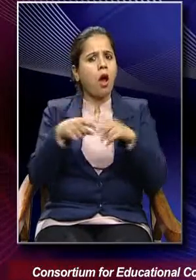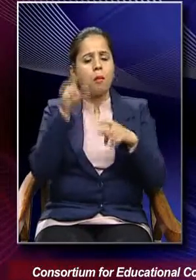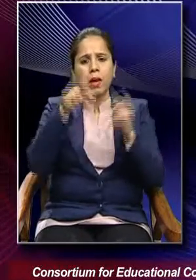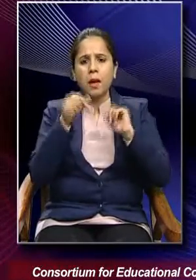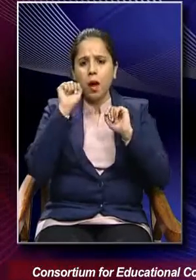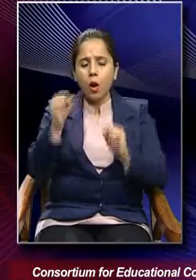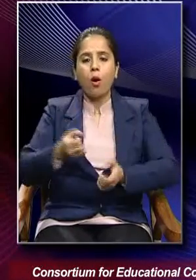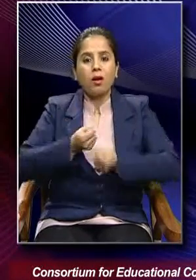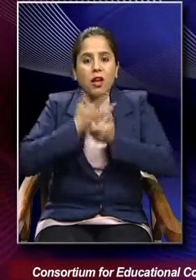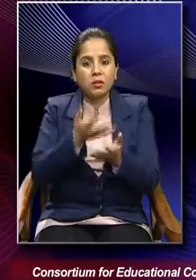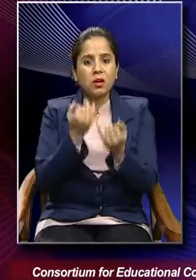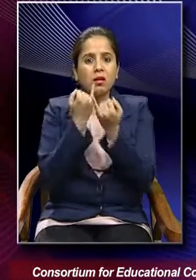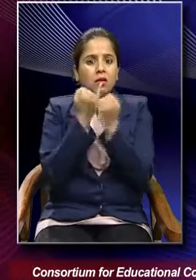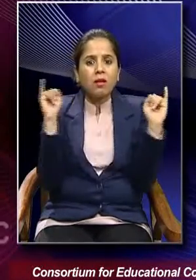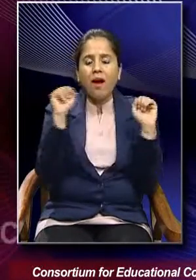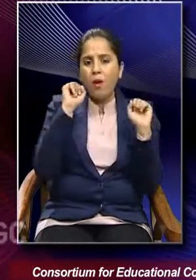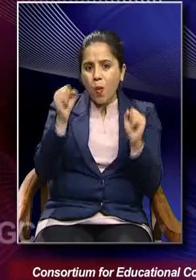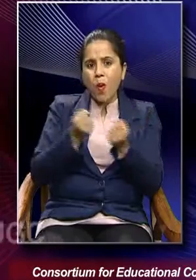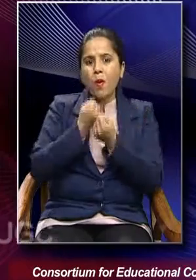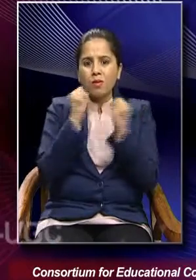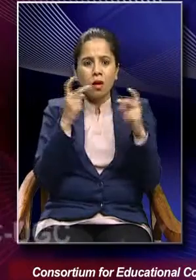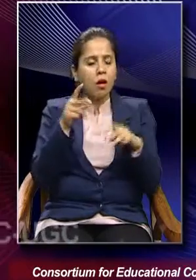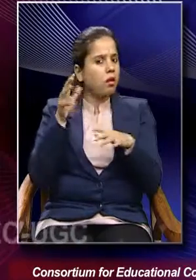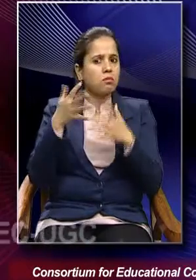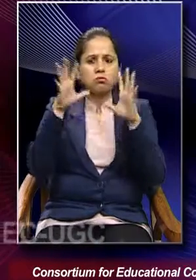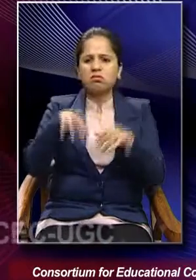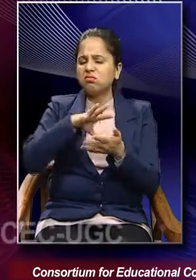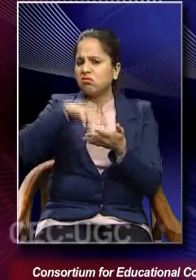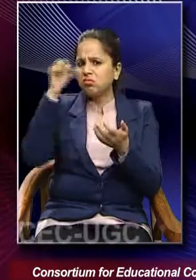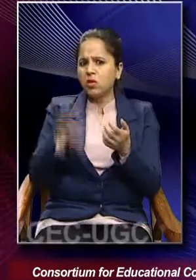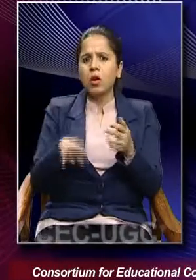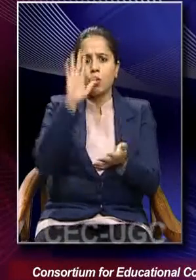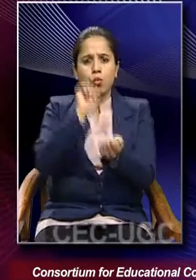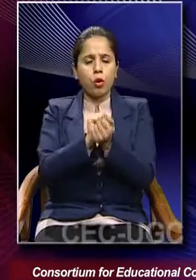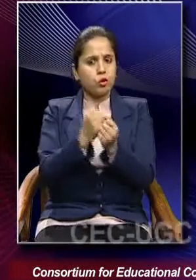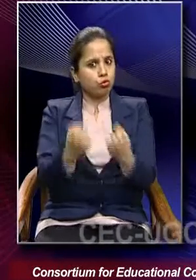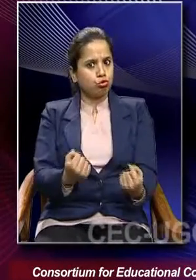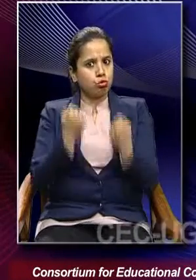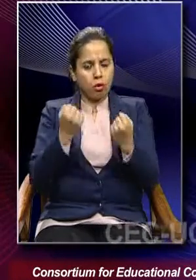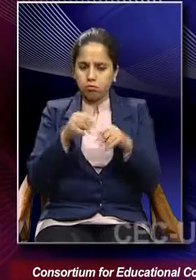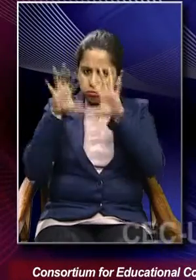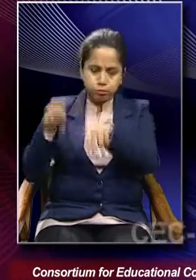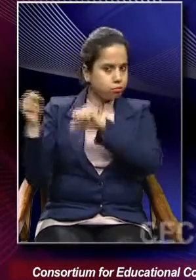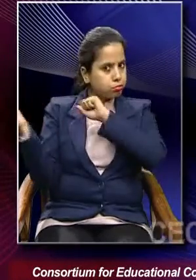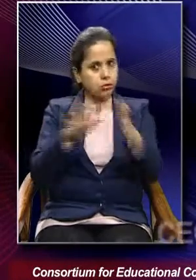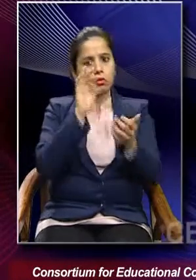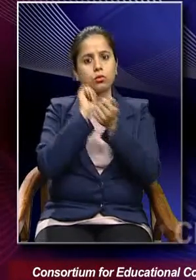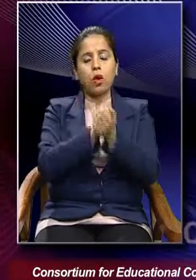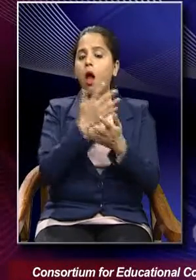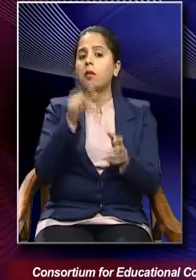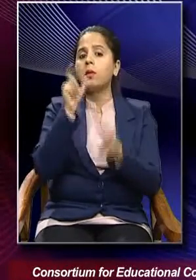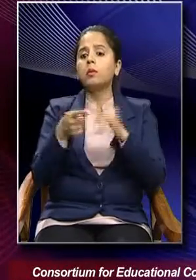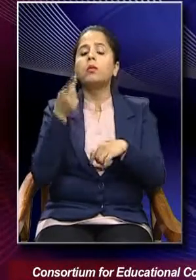of expression and also strengthened police powers. So, the Rowlatt